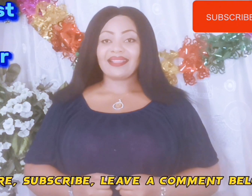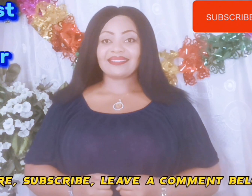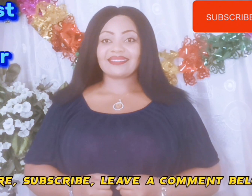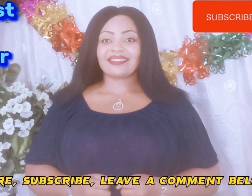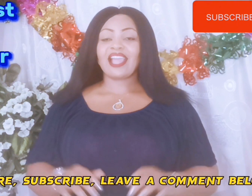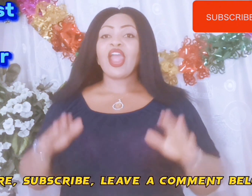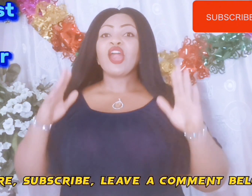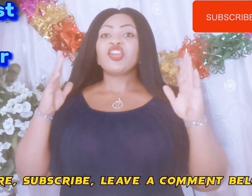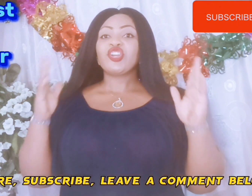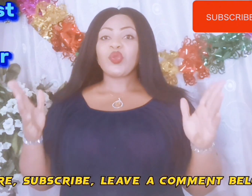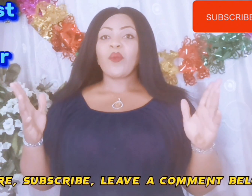or answer.